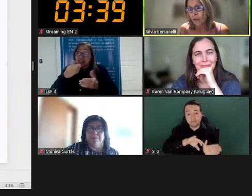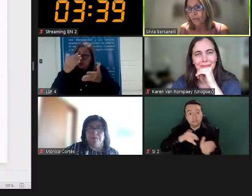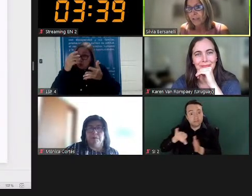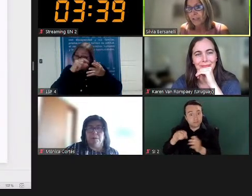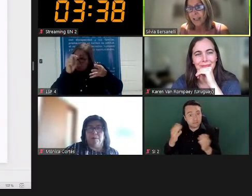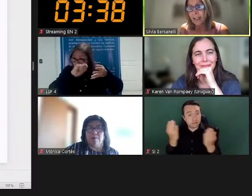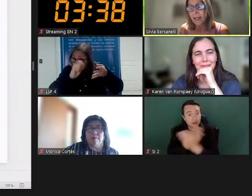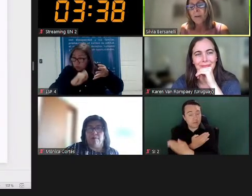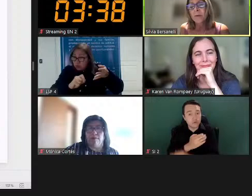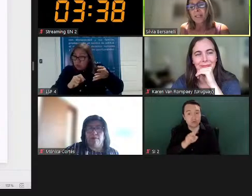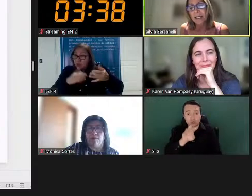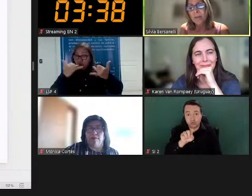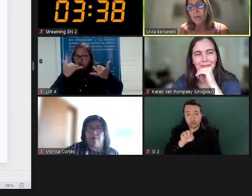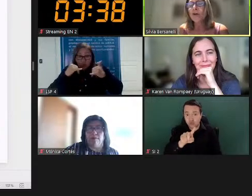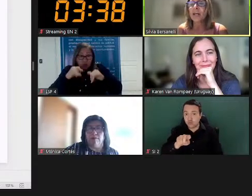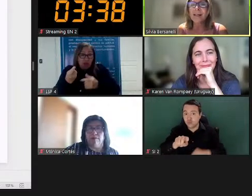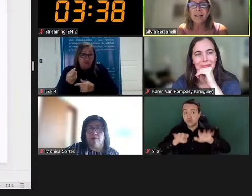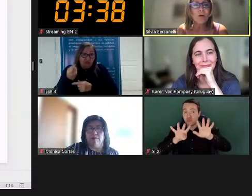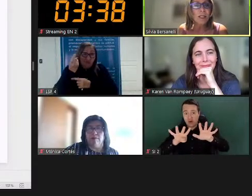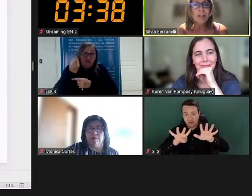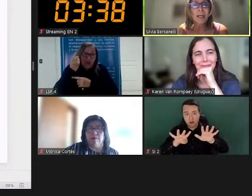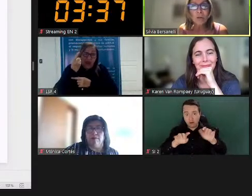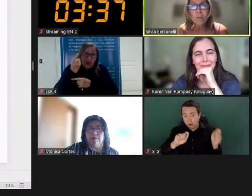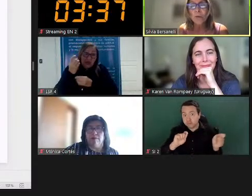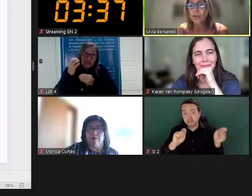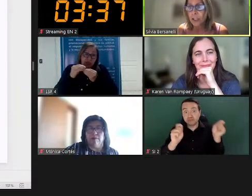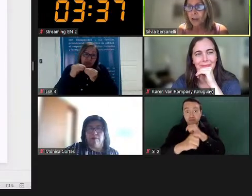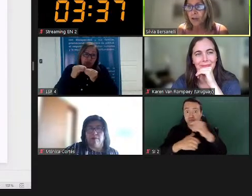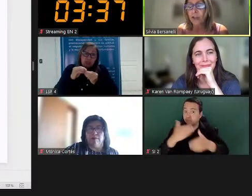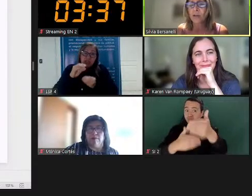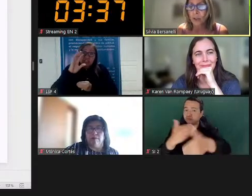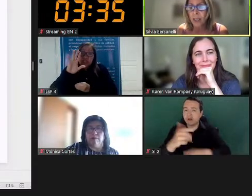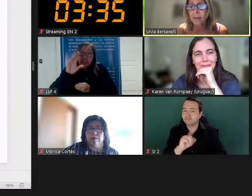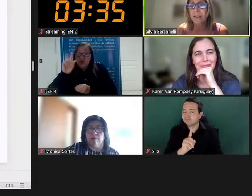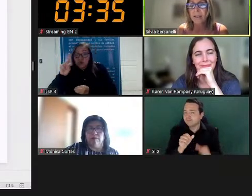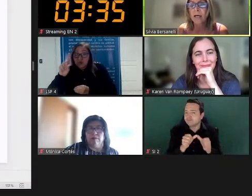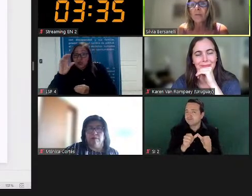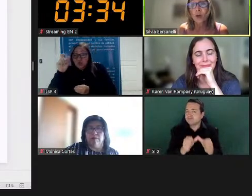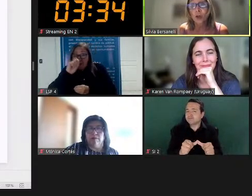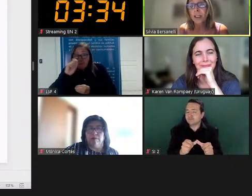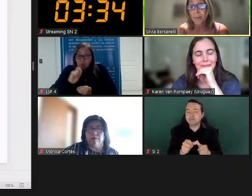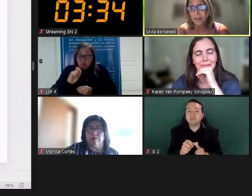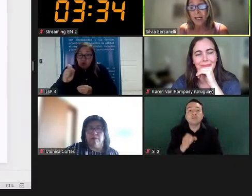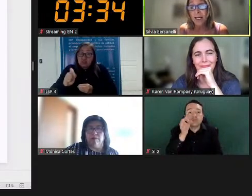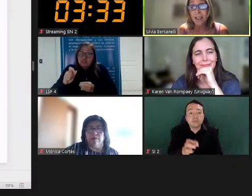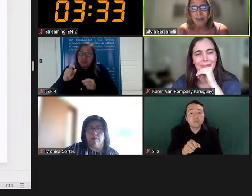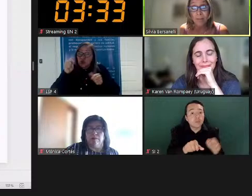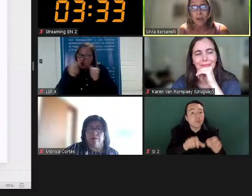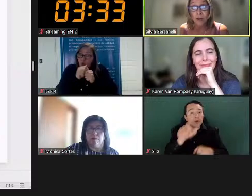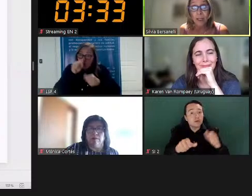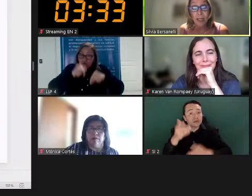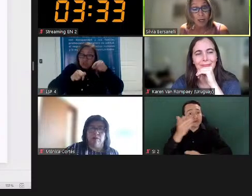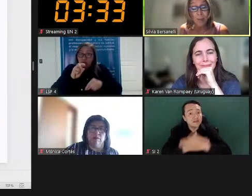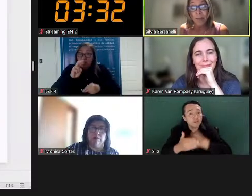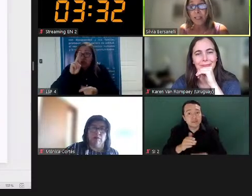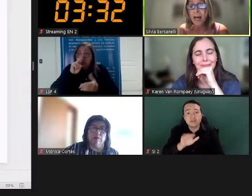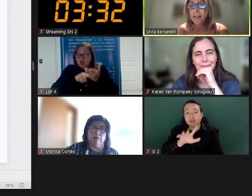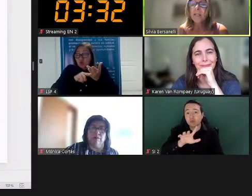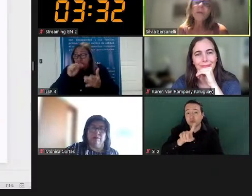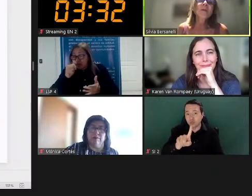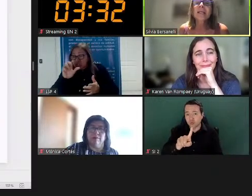we see the data hasn't progressed enough we still have 51 percent of students with